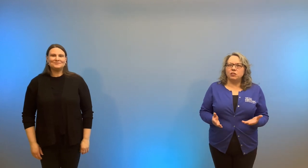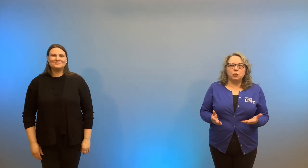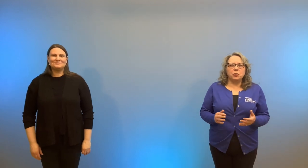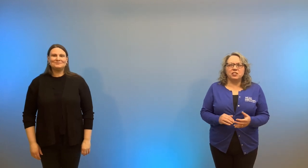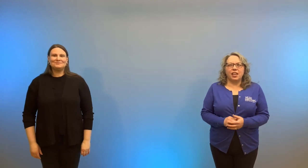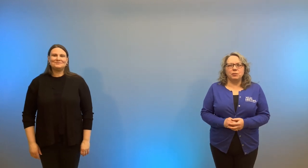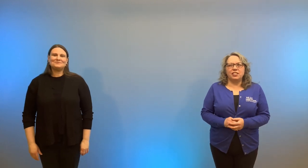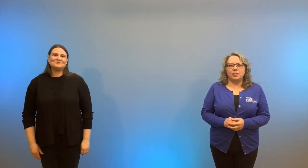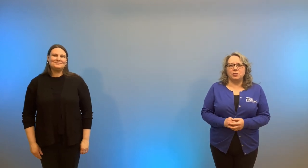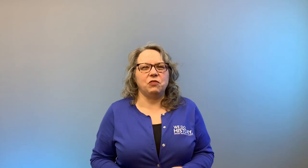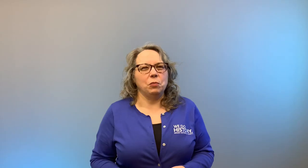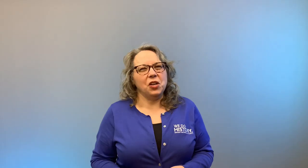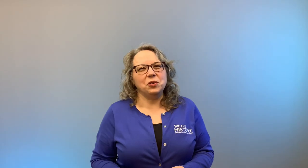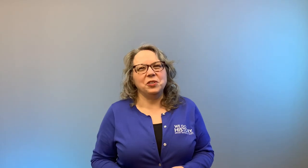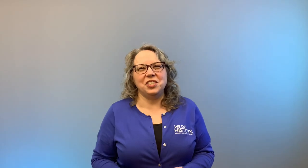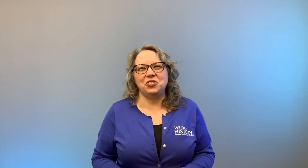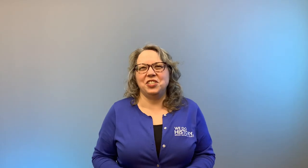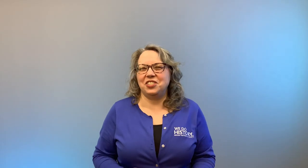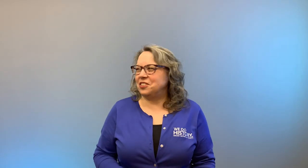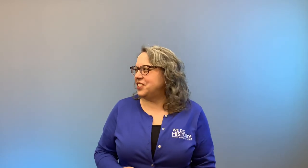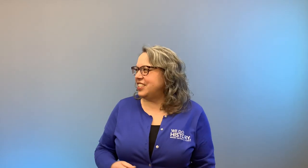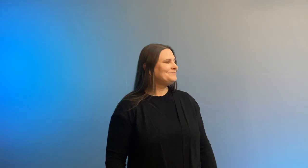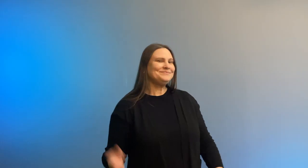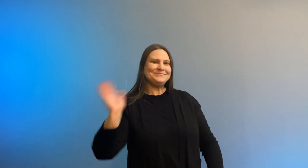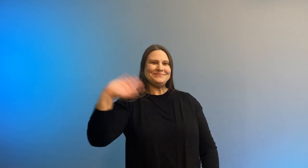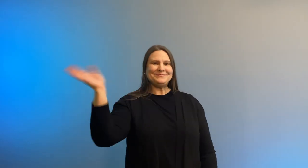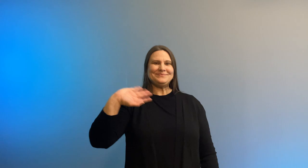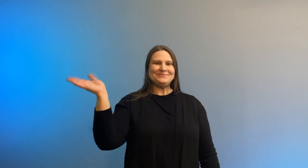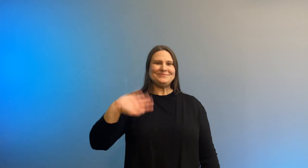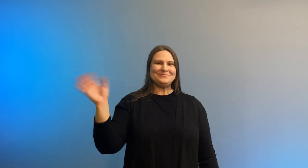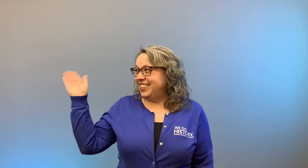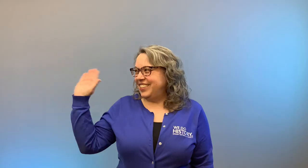and look for more timely tips from local history services.